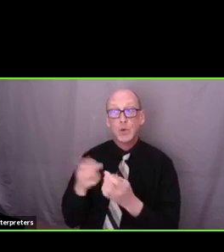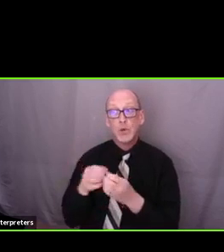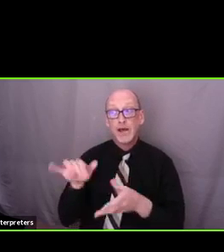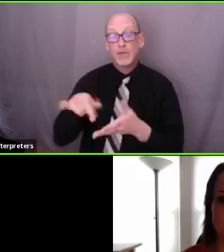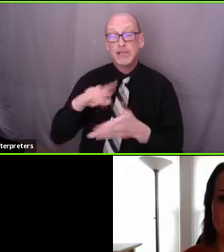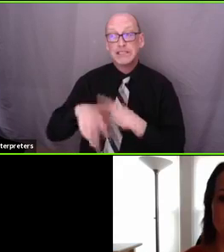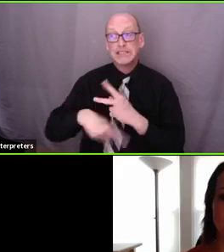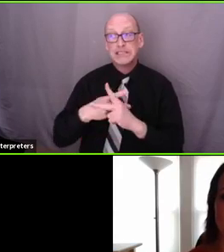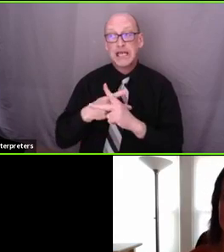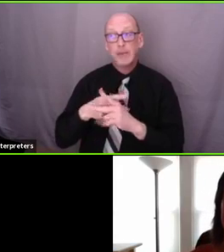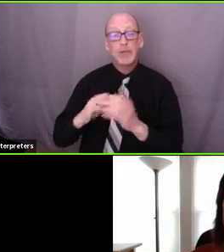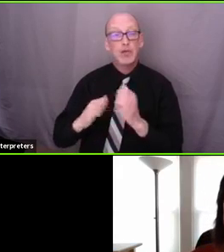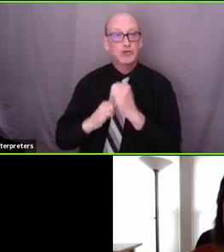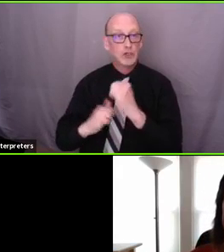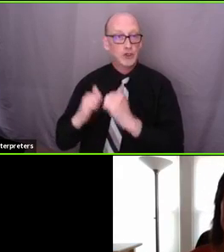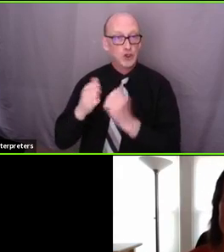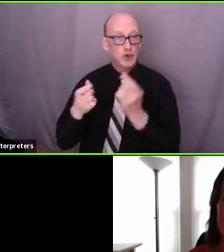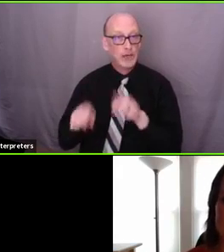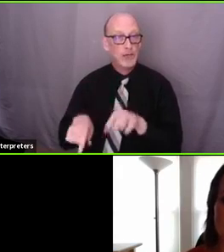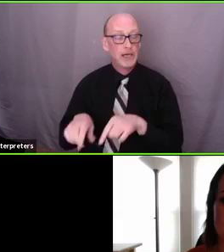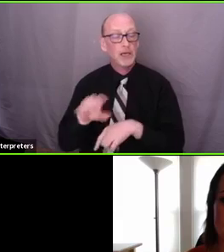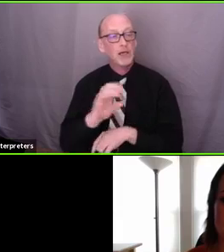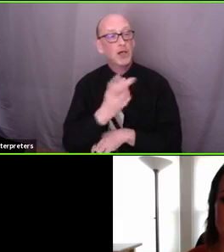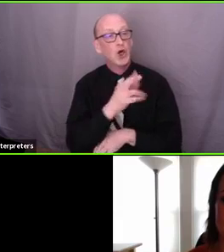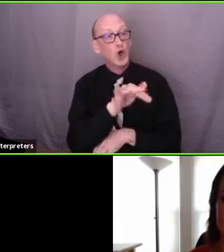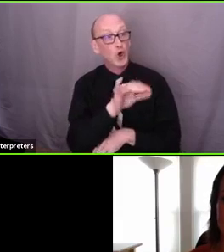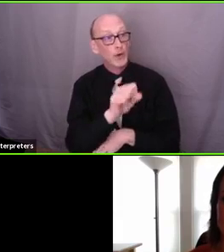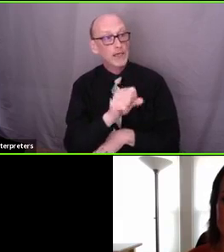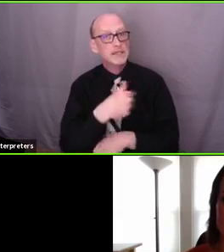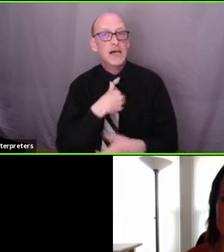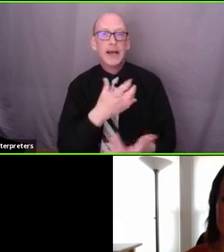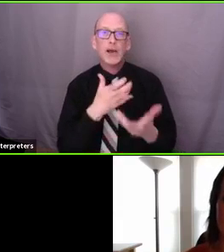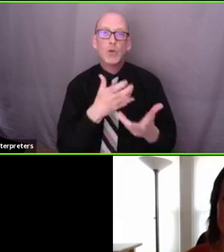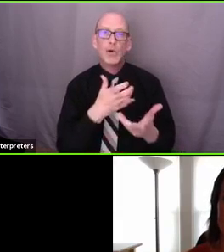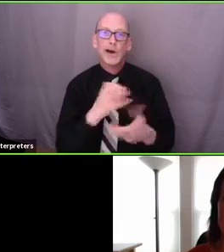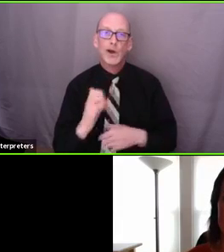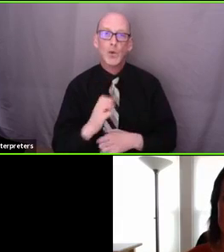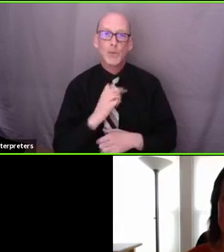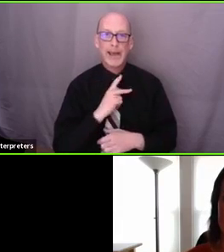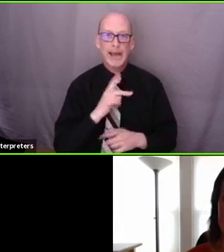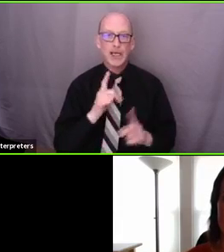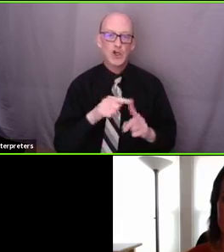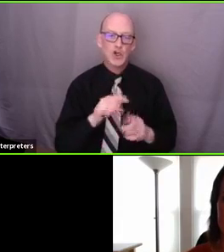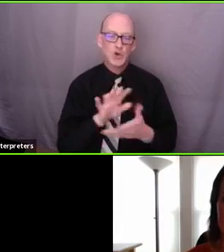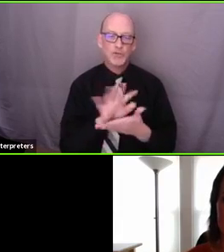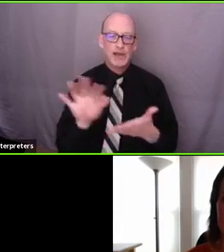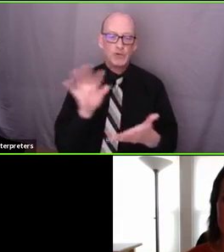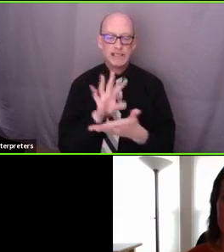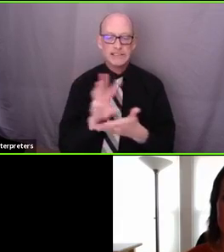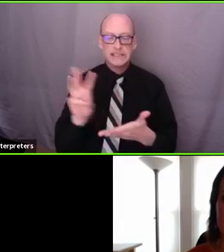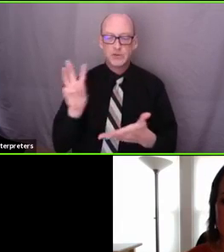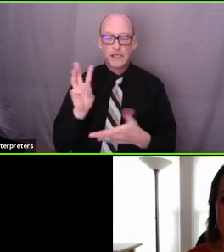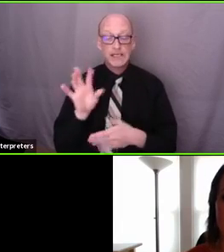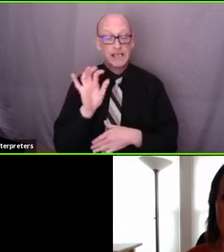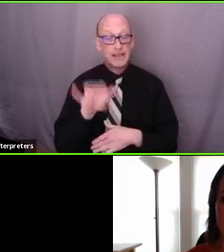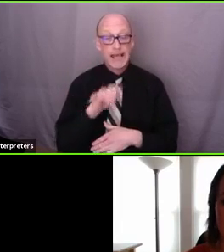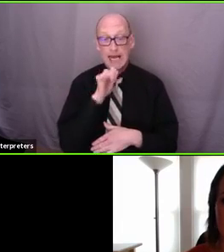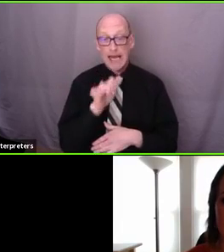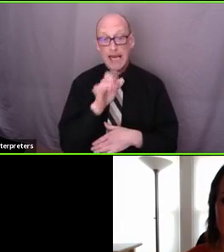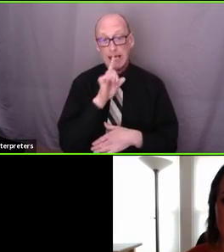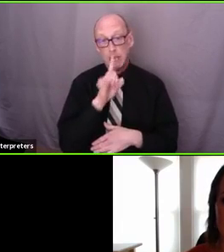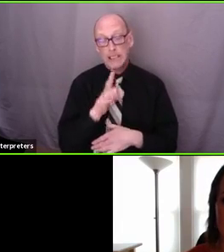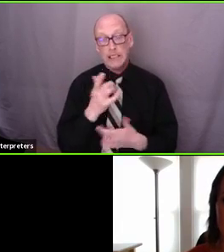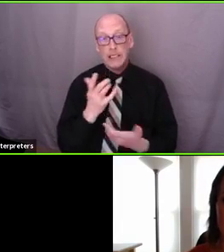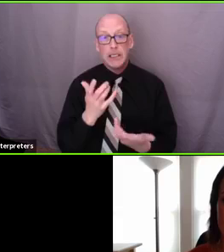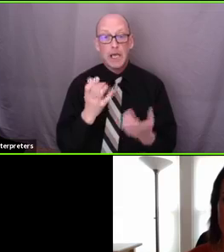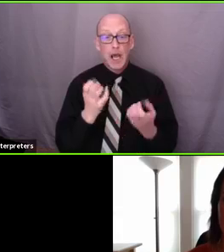here. And I just want to kind of go back to 5 or 6 weeks ago. It wasn't even, a